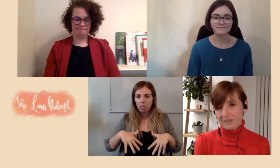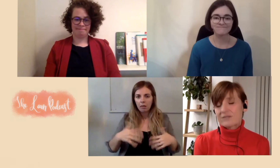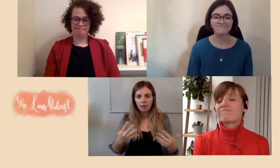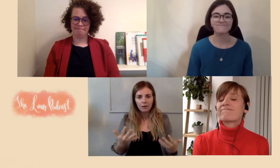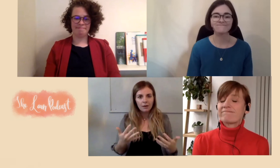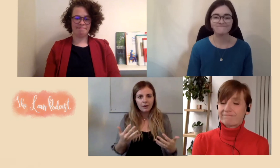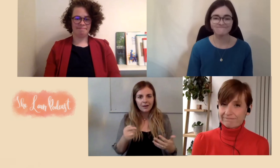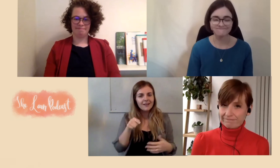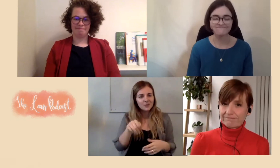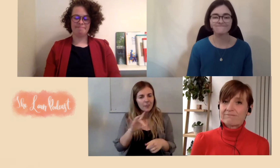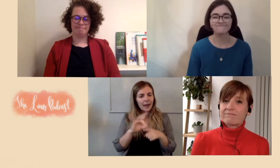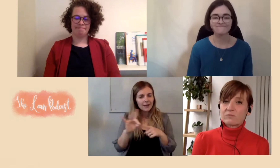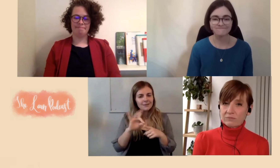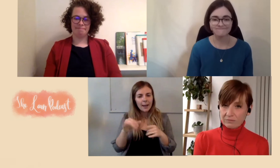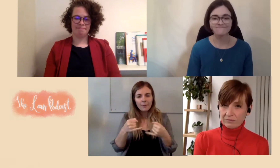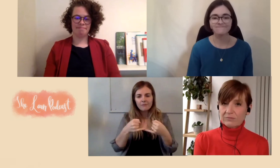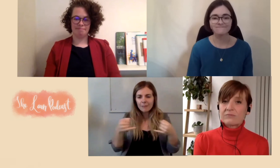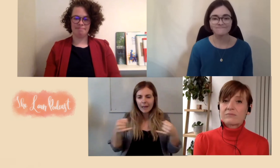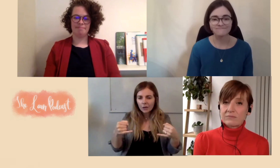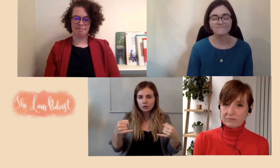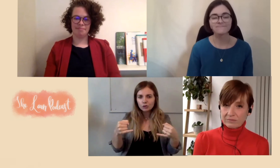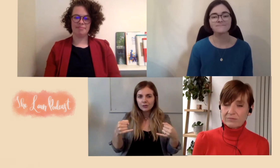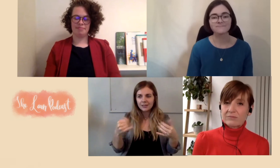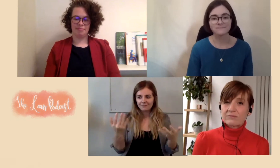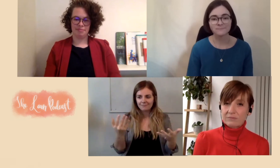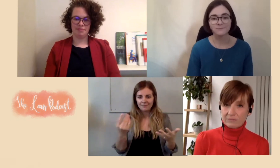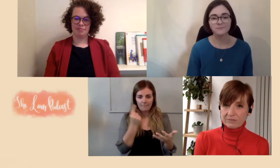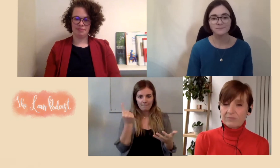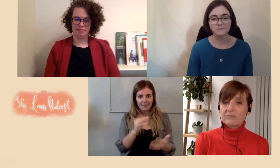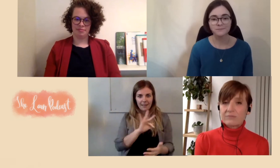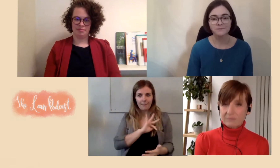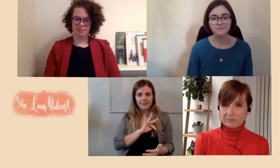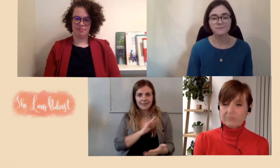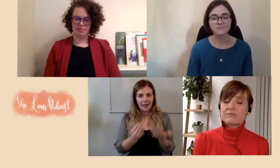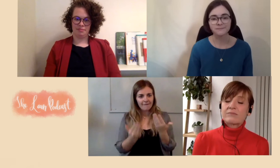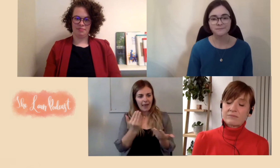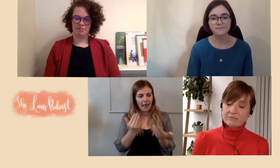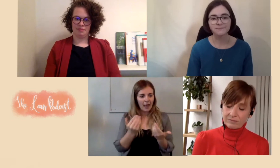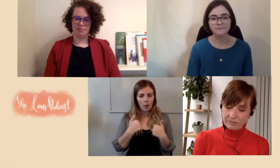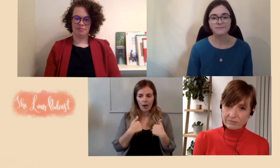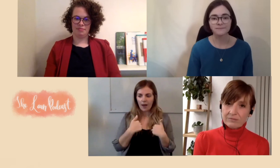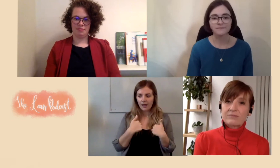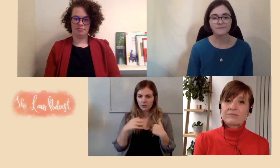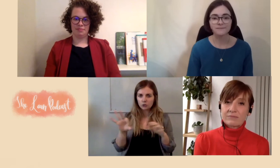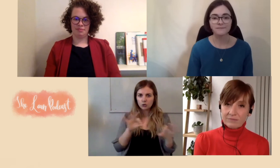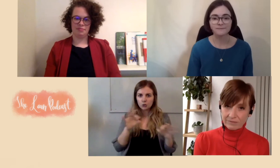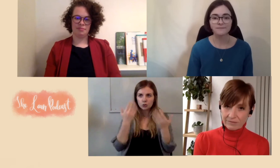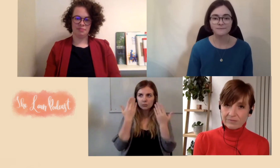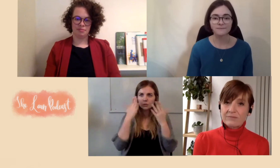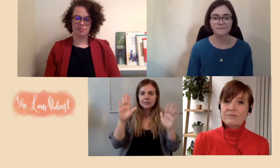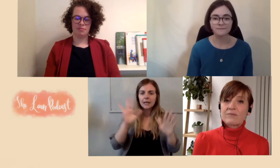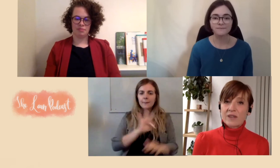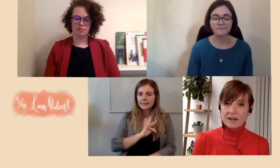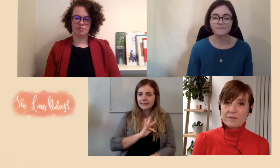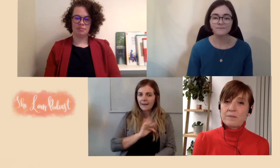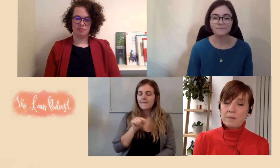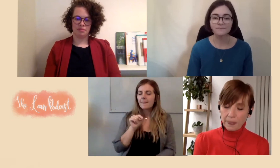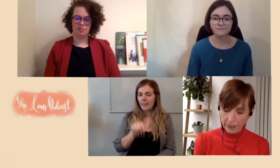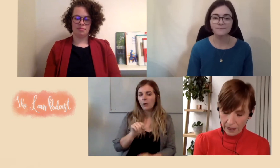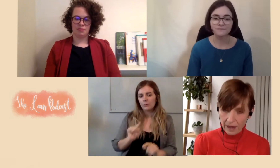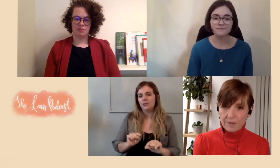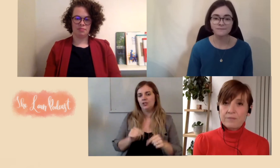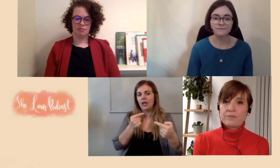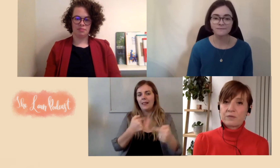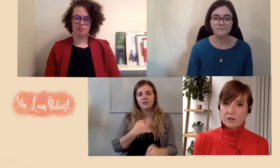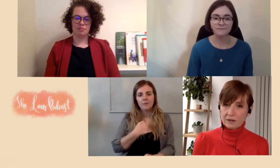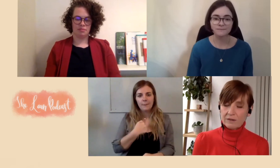challenge in terms of using technology, because in some ways I haven't had as much control over it as I would normally do. So that, for me, I would